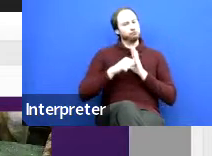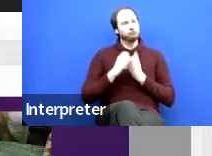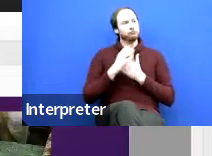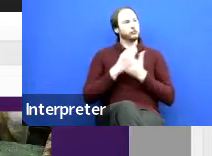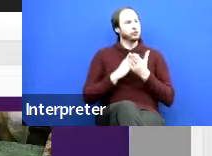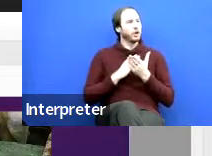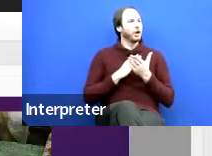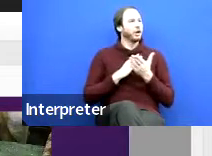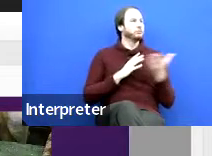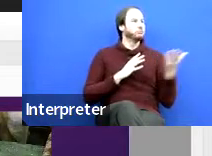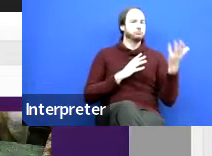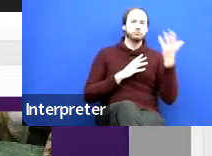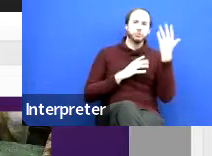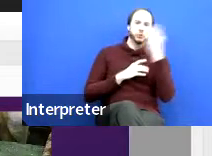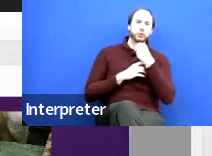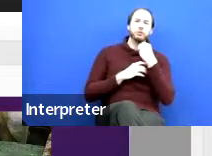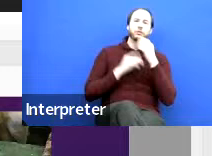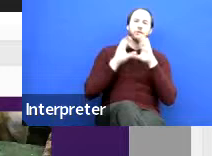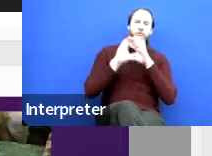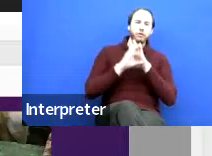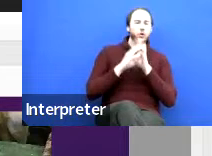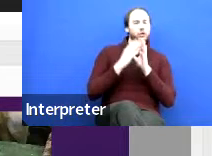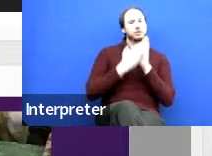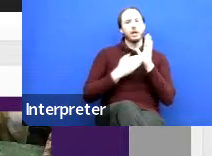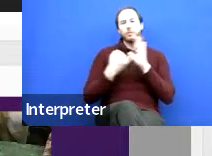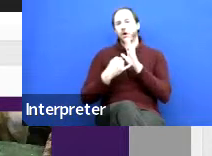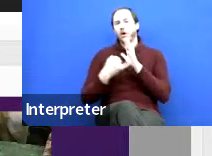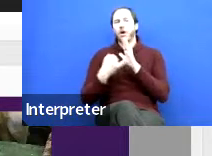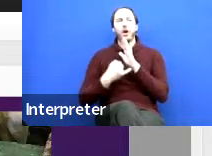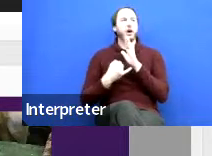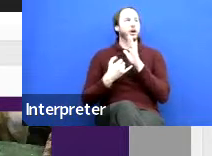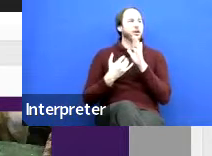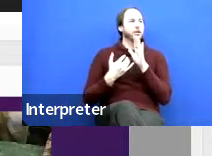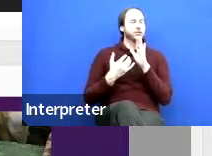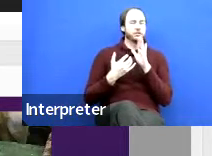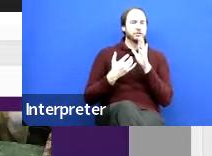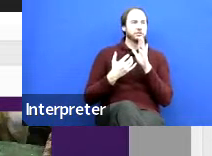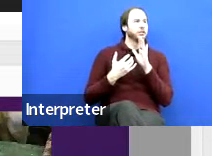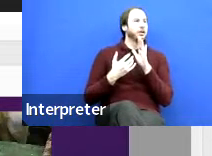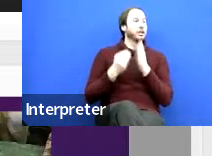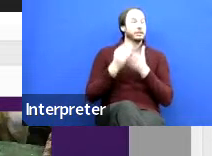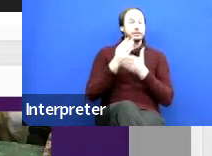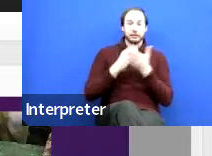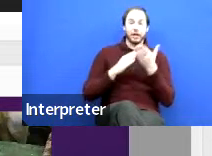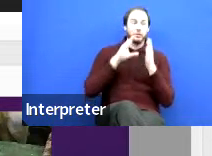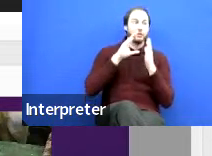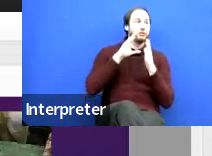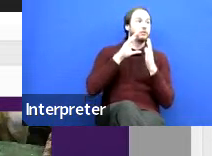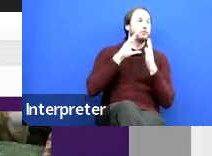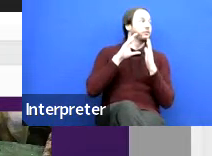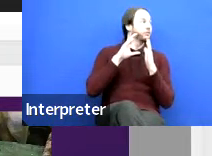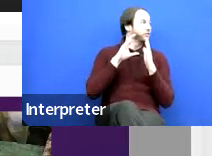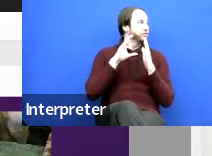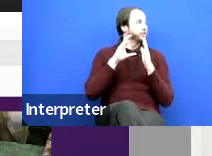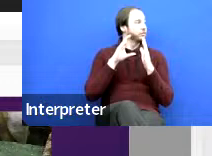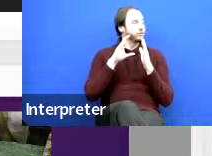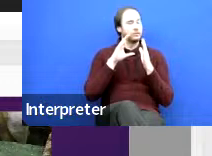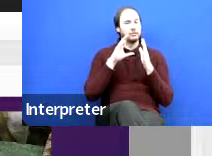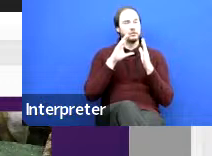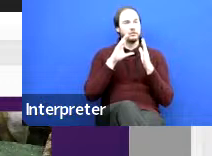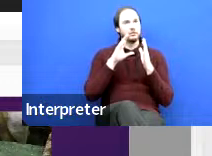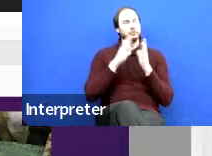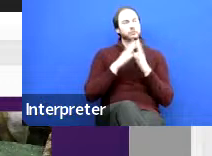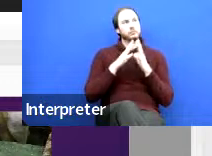some of its photographs, some of its artwork, even the photographs and